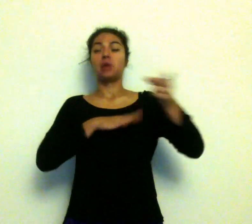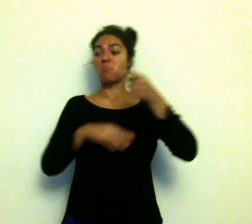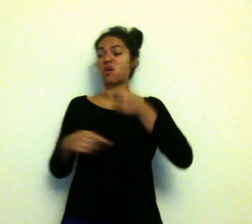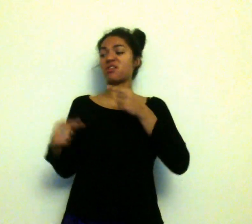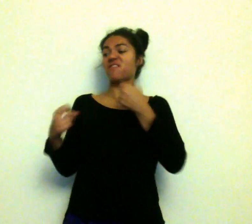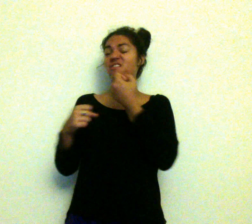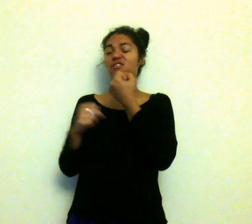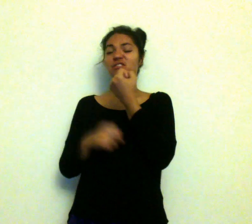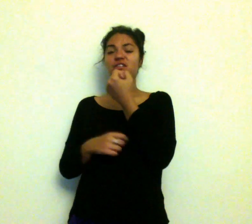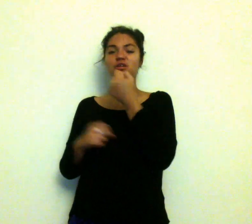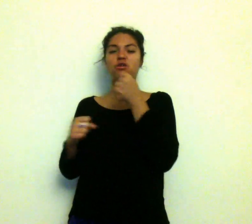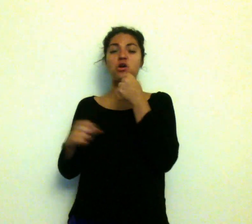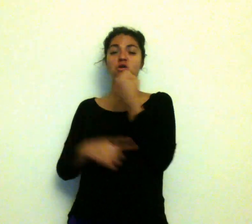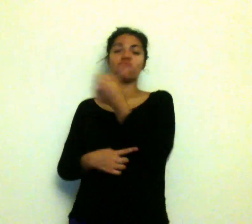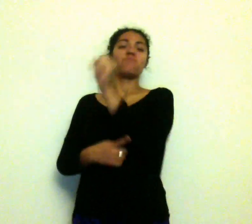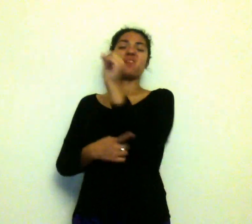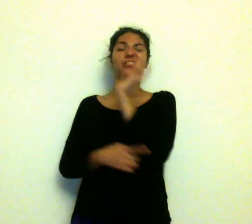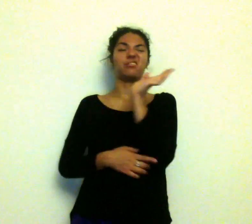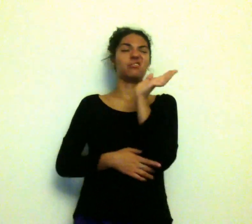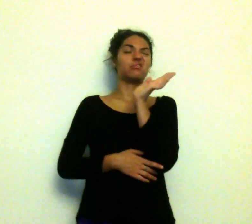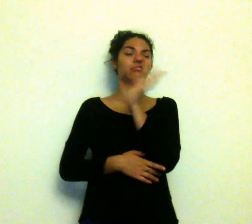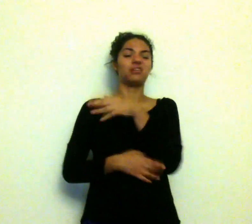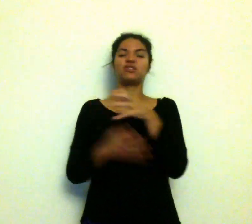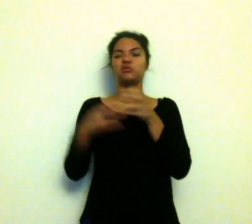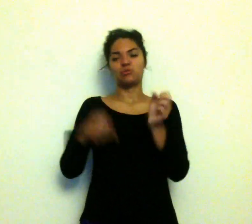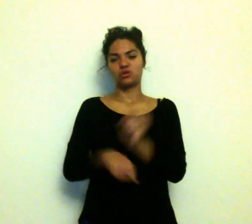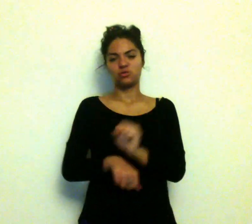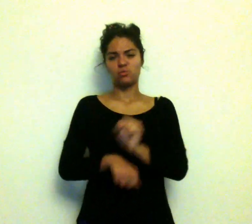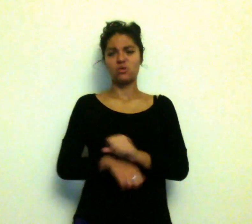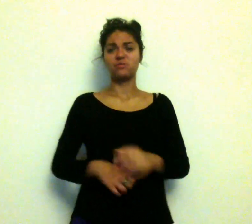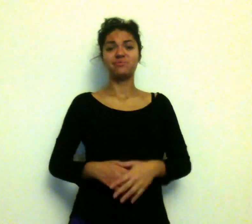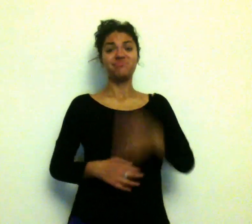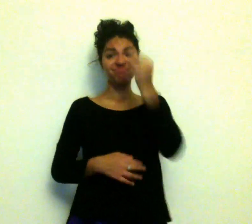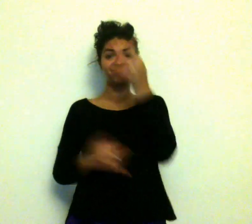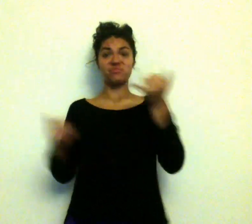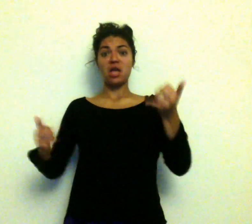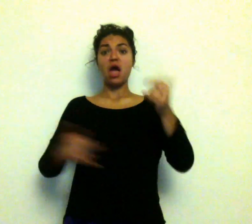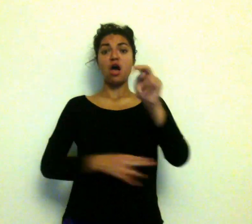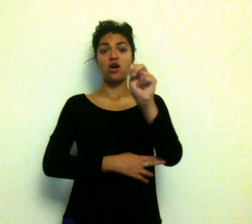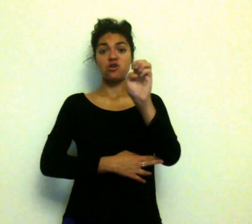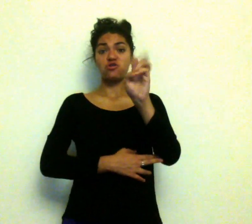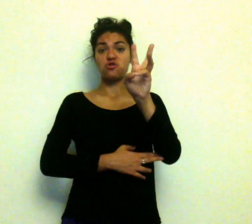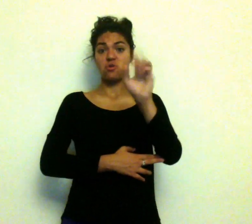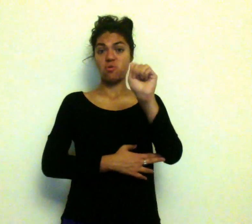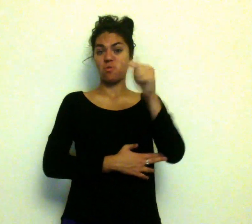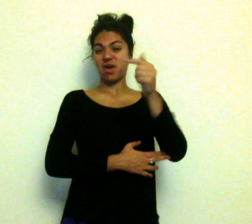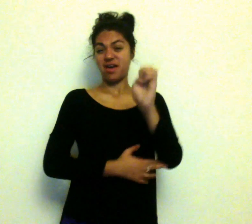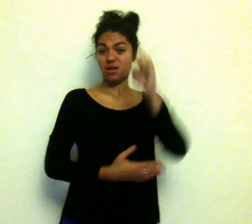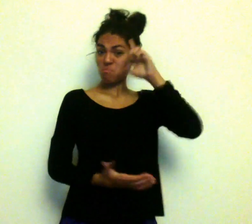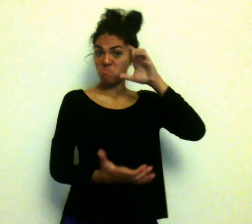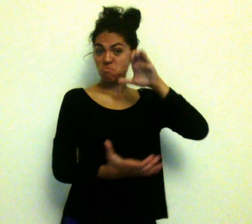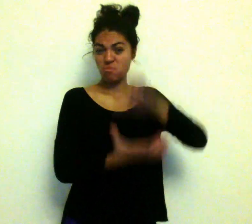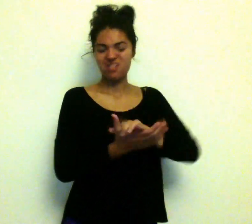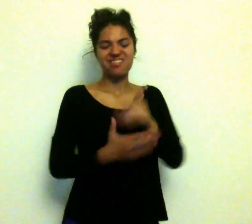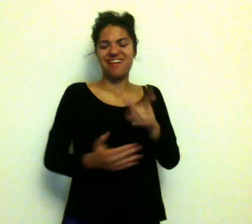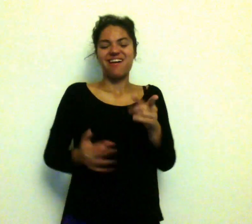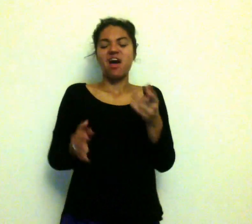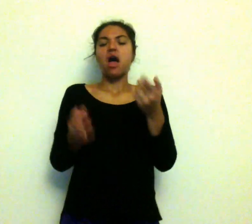Age movement is nothing more than an attempt at mitigating the bankruptcy of secularism with the